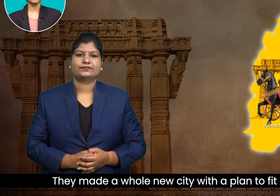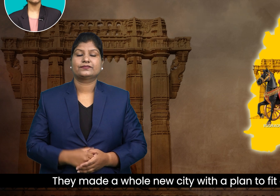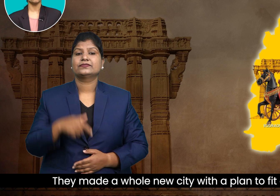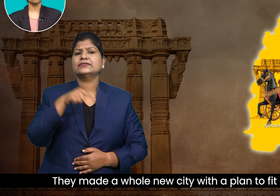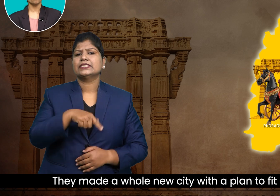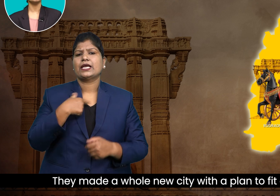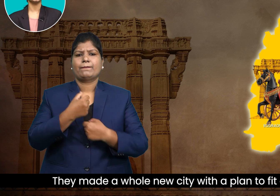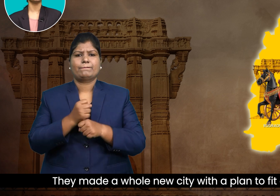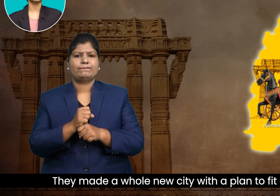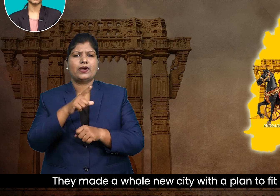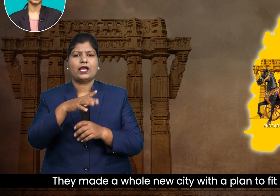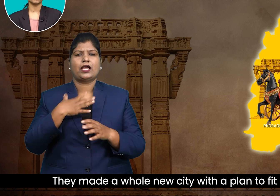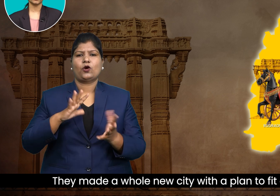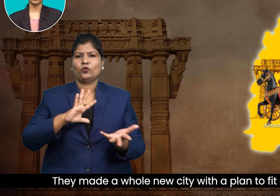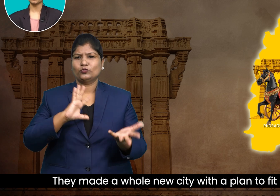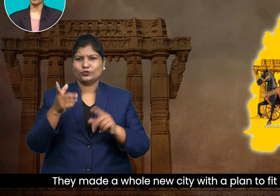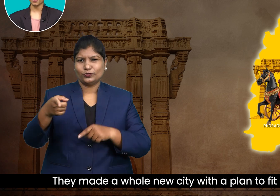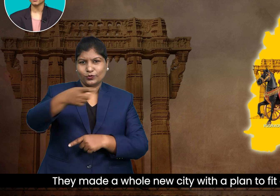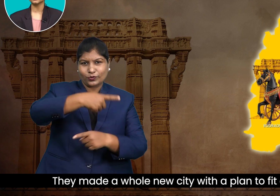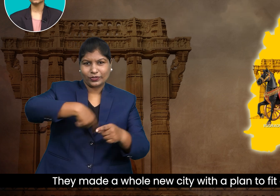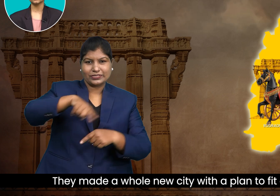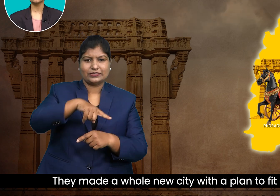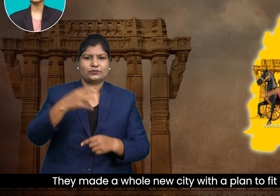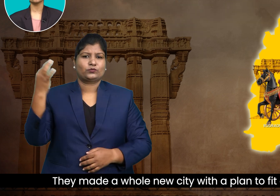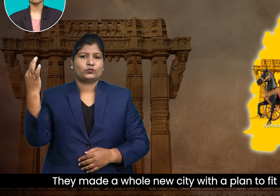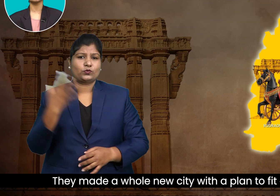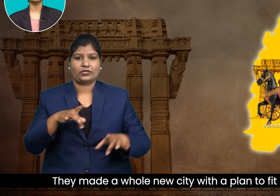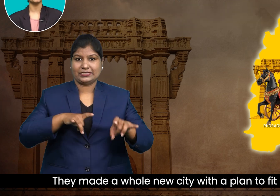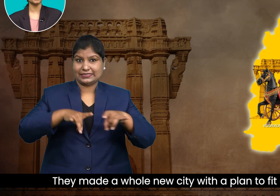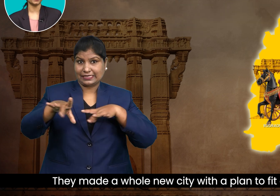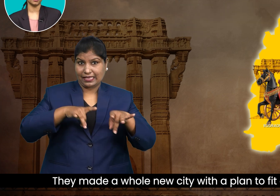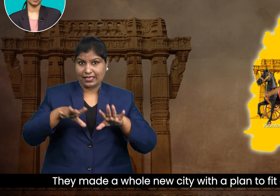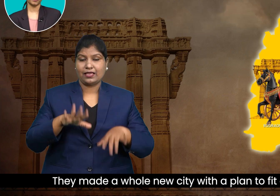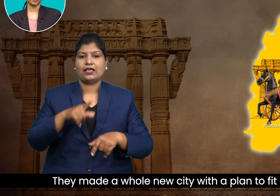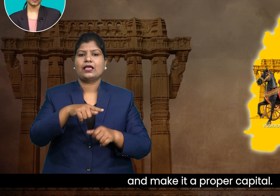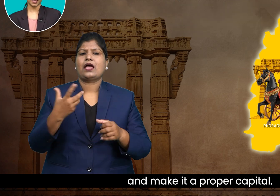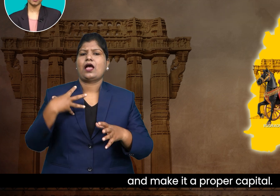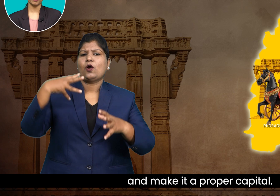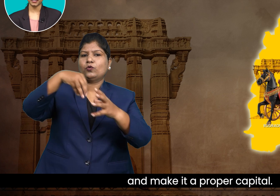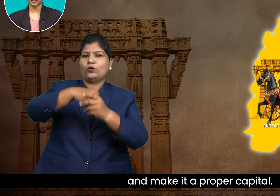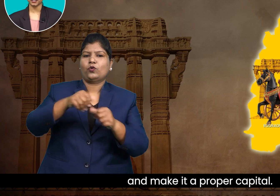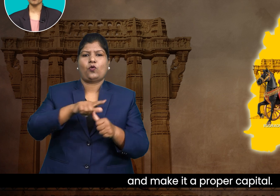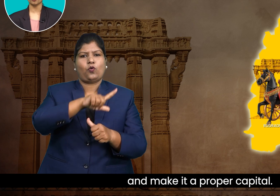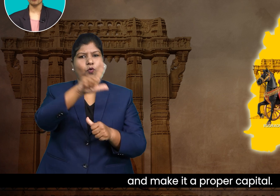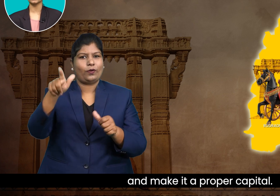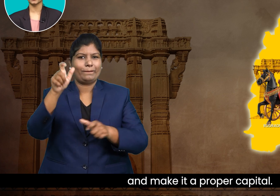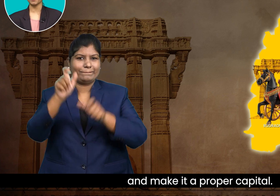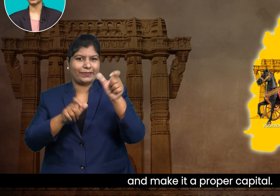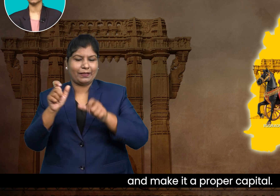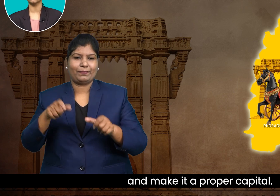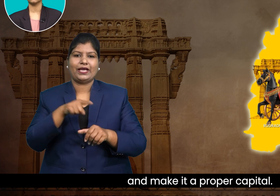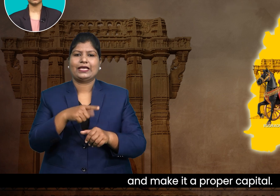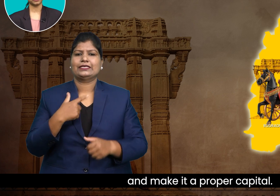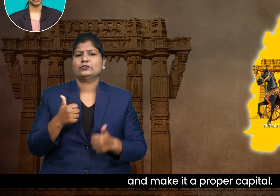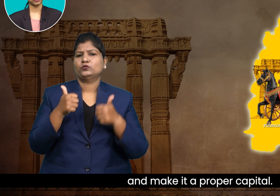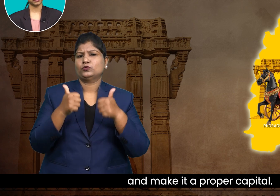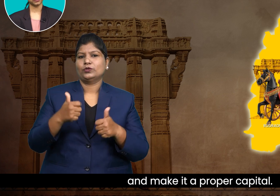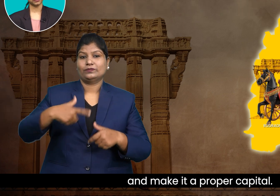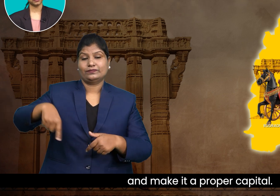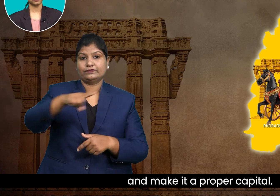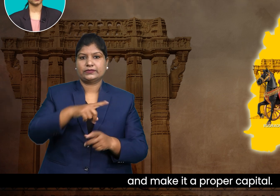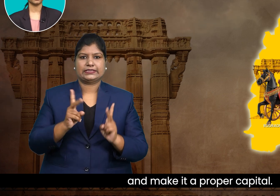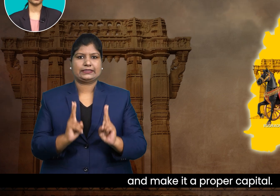They made a whole new city with a plan to fit all the people and make it a proper capital.